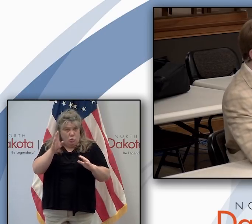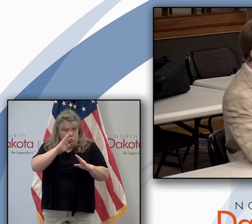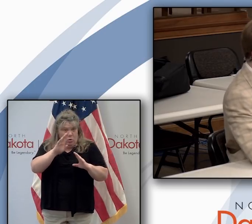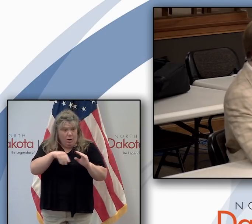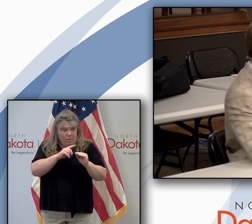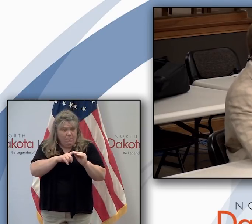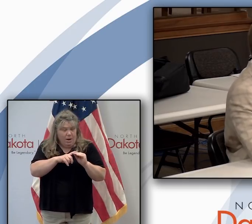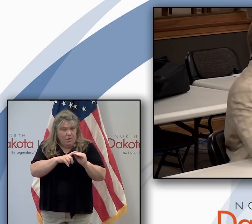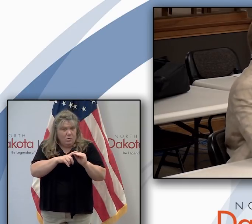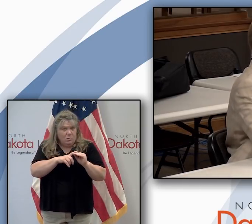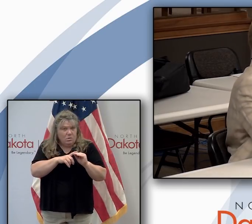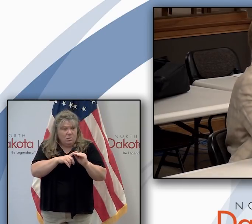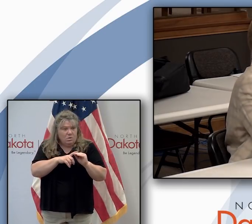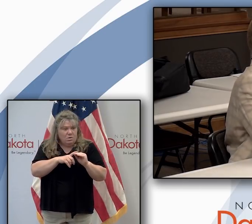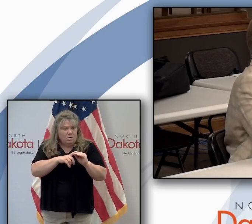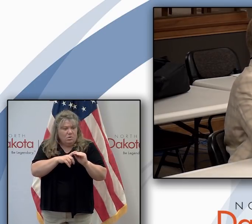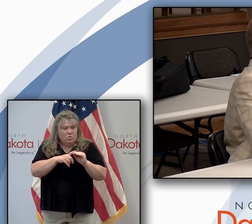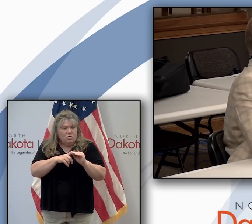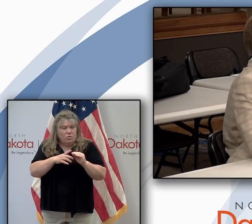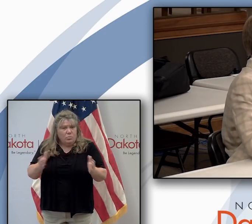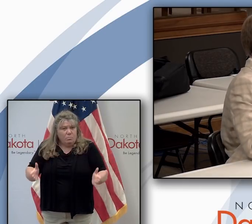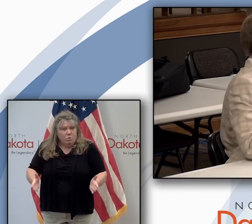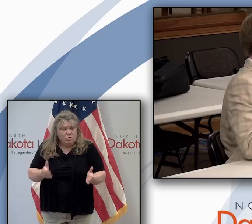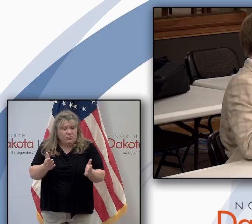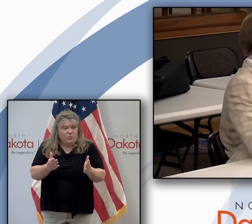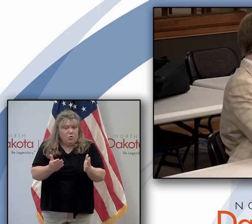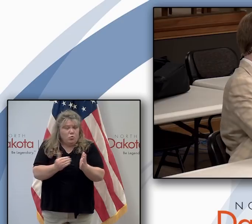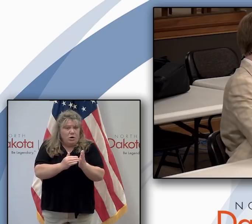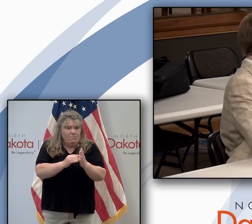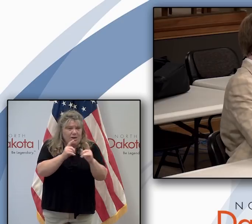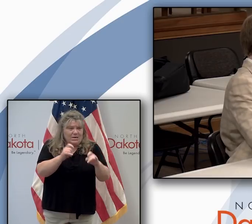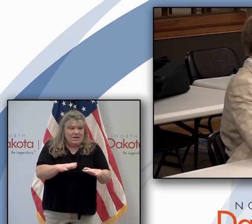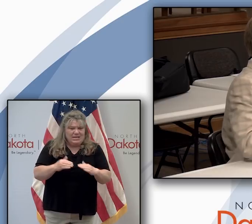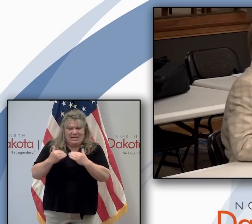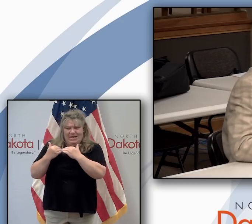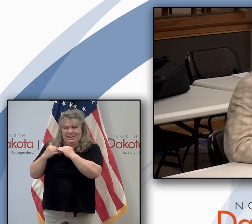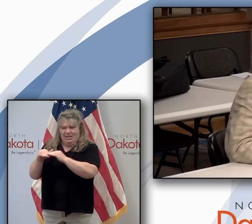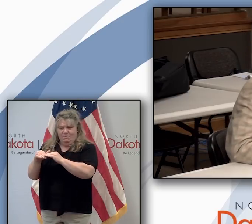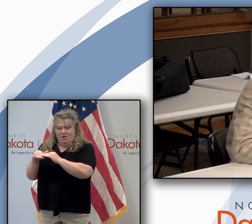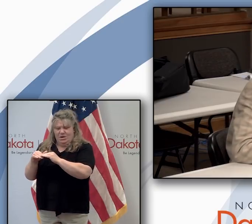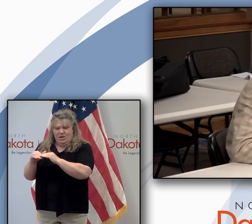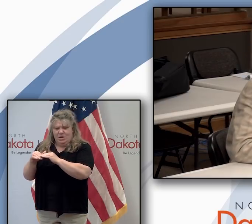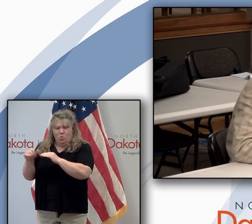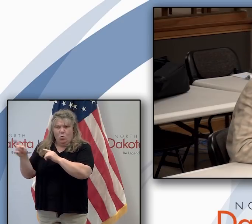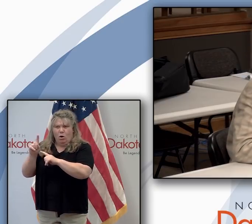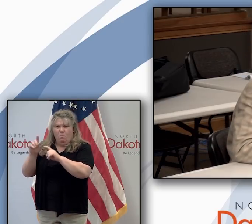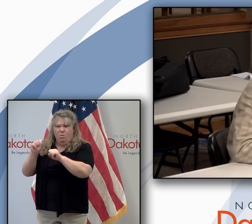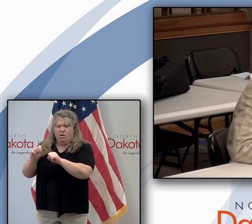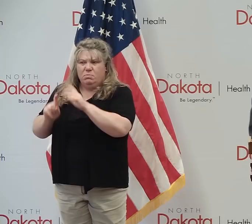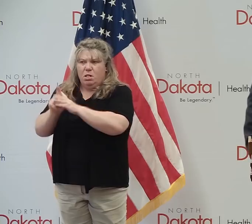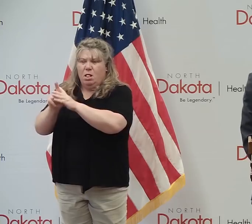about the push for repeat testing hampering the ability to see where the possible hotspots are in the state?